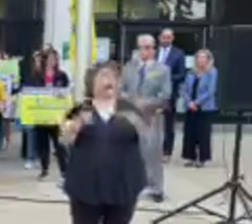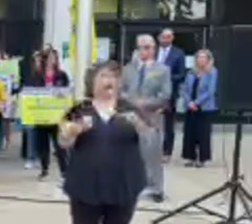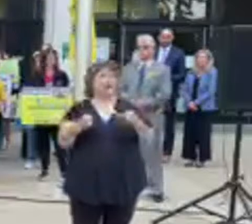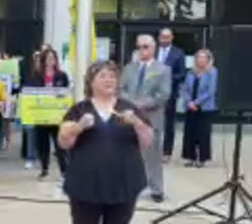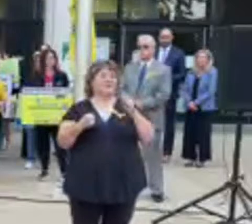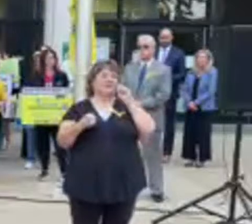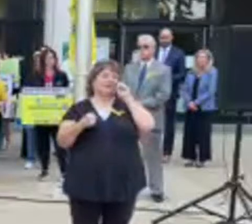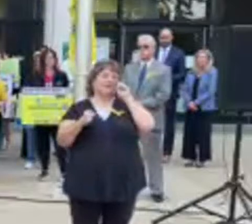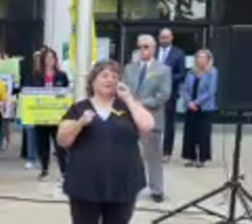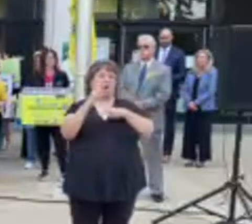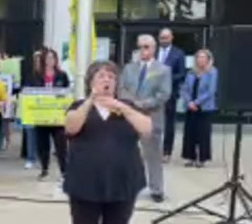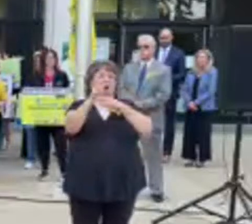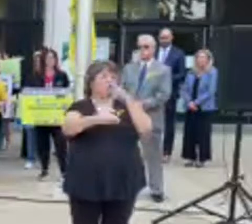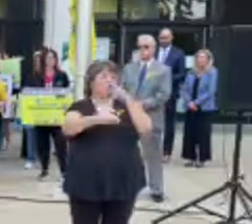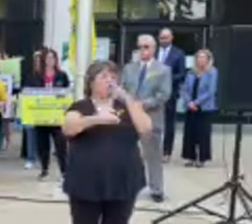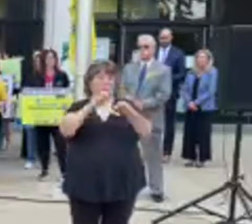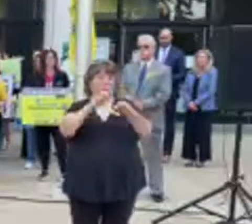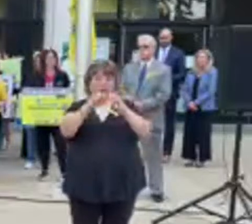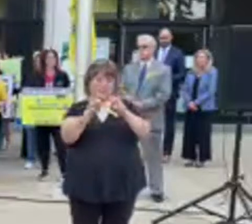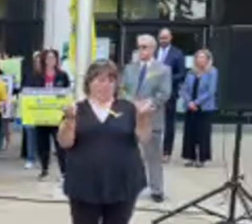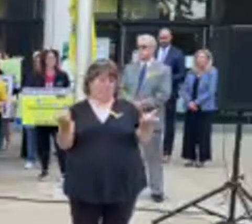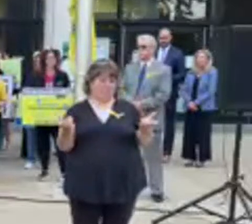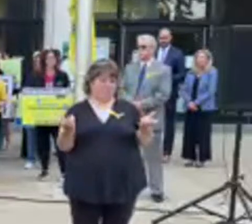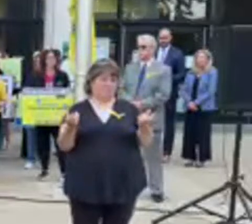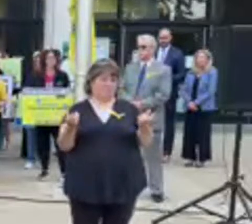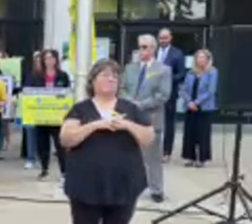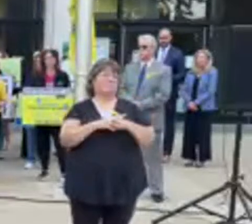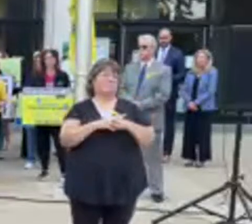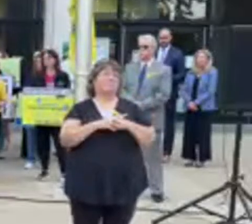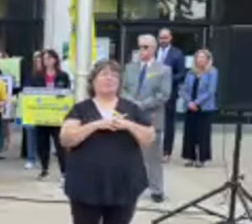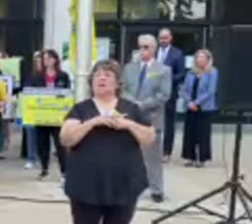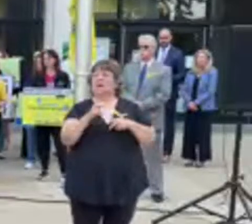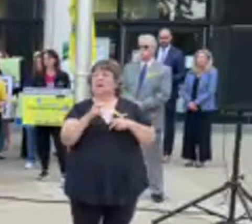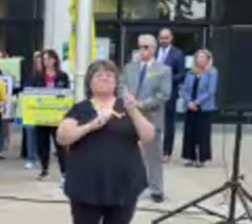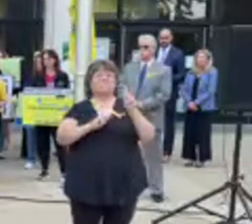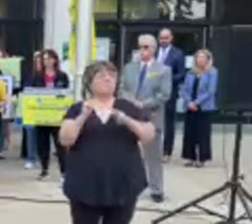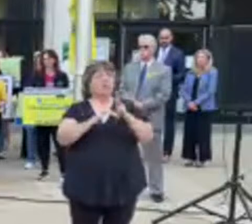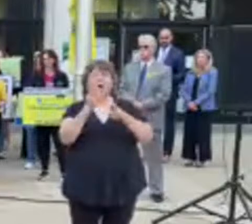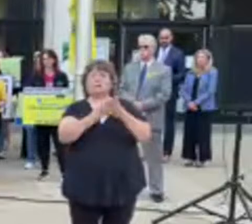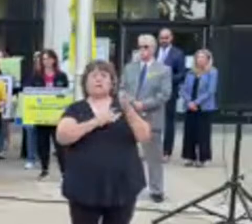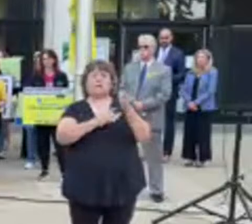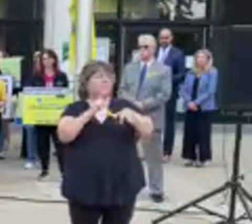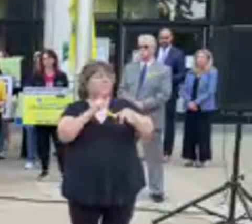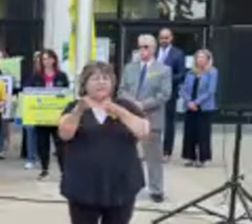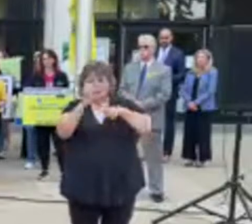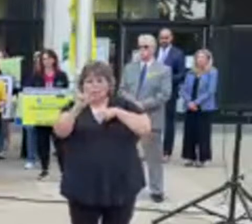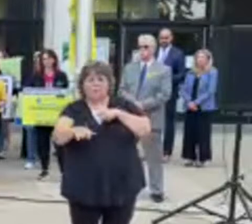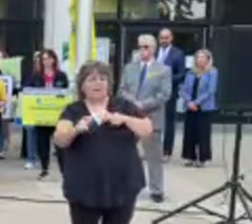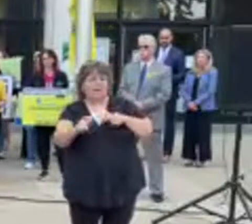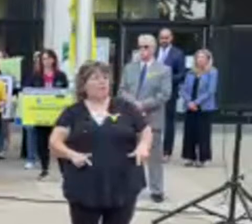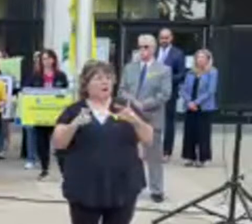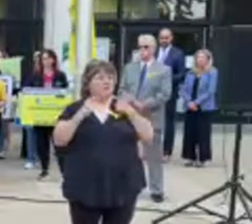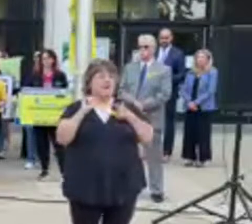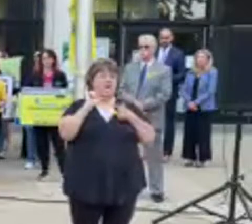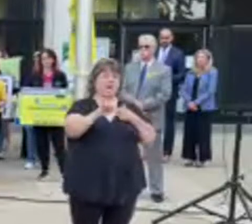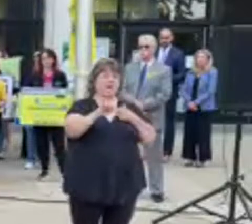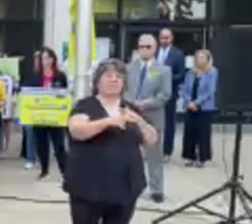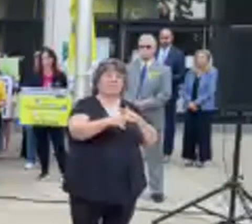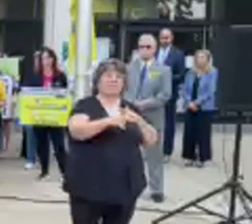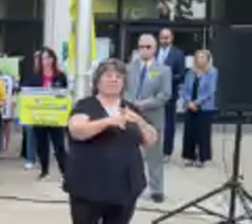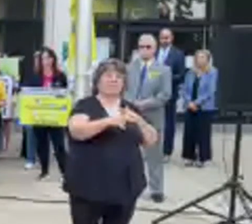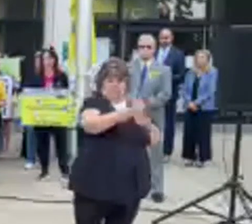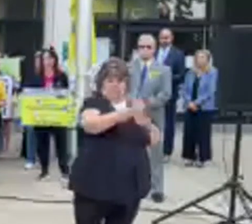a universal issue. It's something that everybody at some point deals with in their life, whether it's